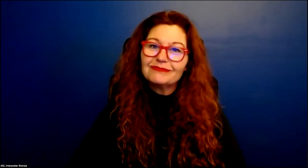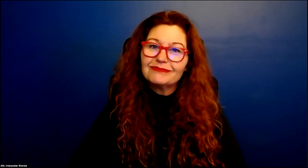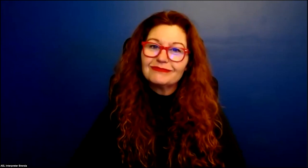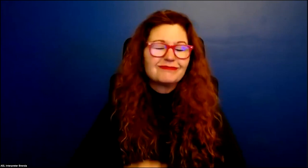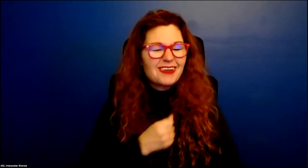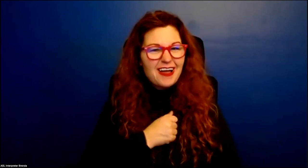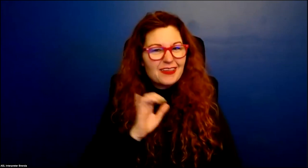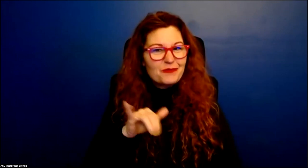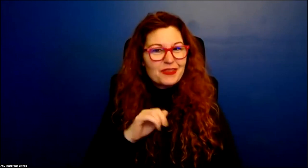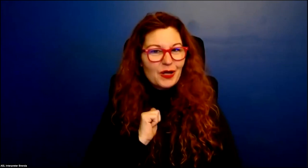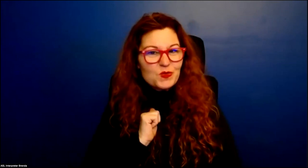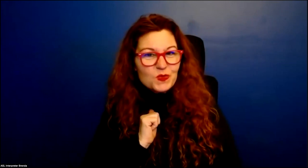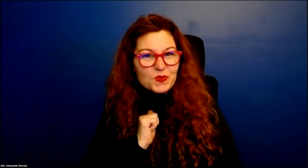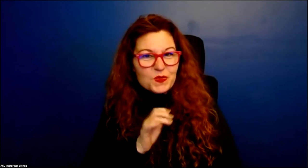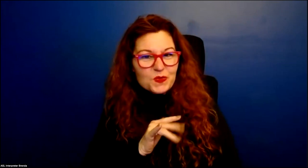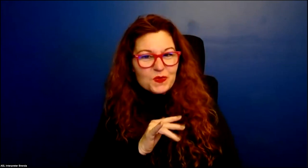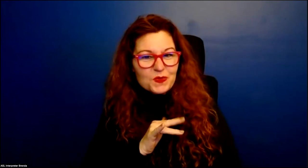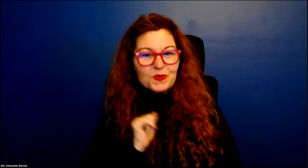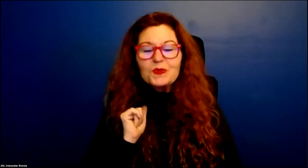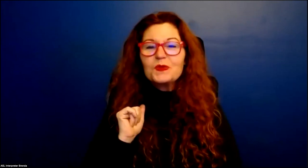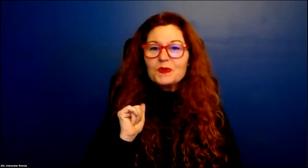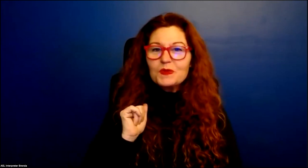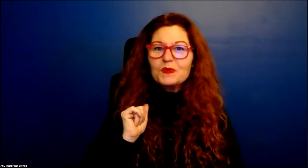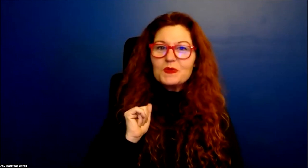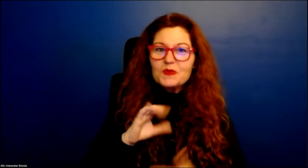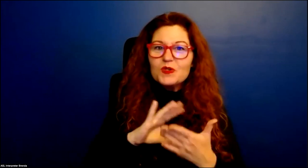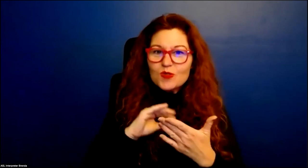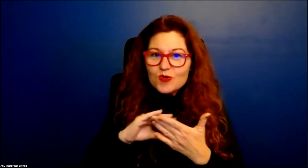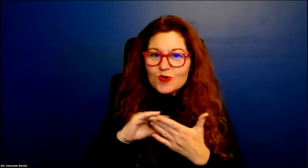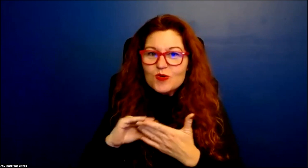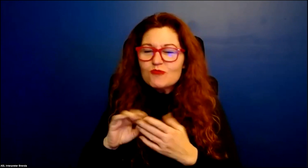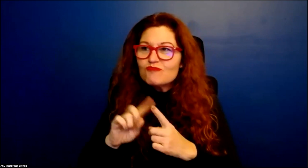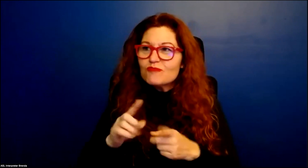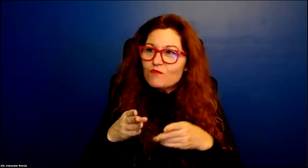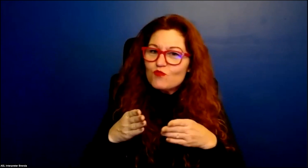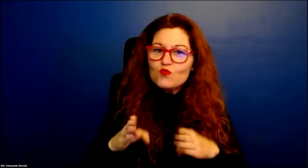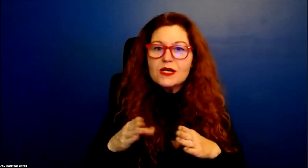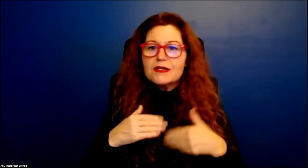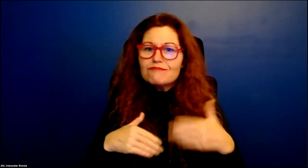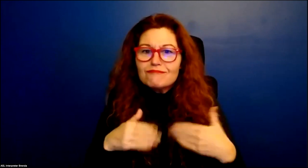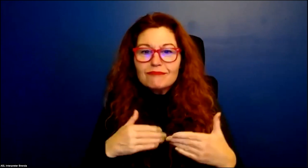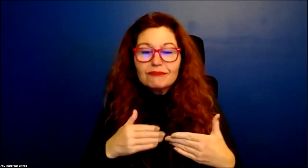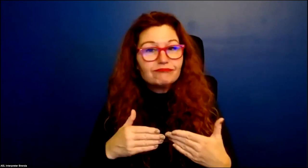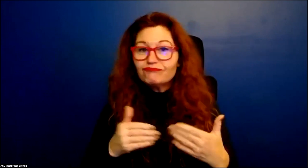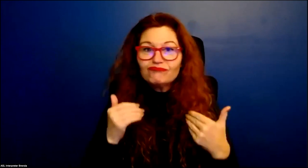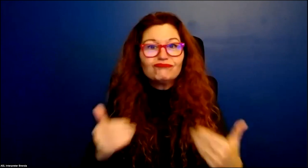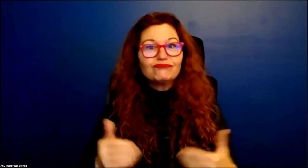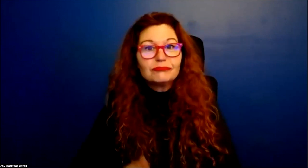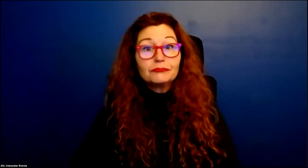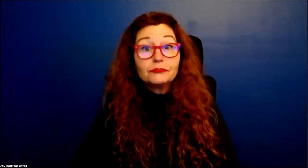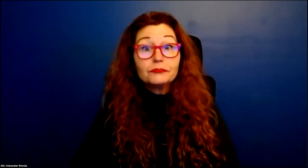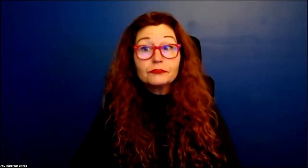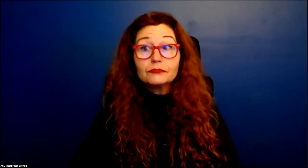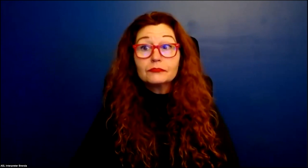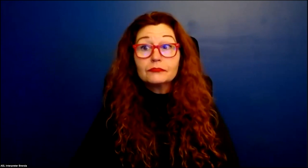love this. I mean, I think, we really learn to adapt and we find things that work for us. We do have a few